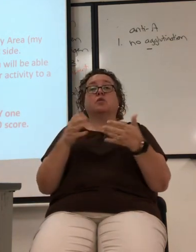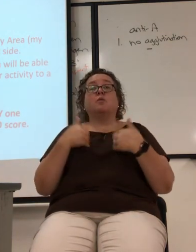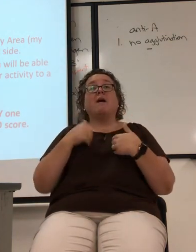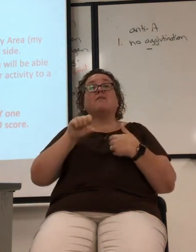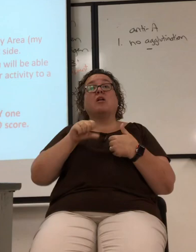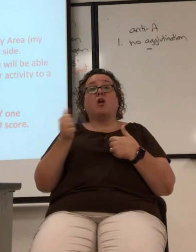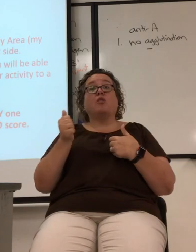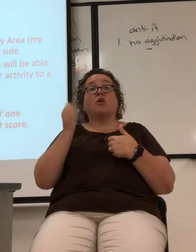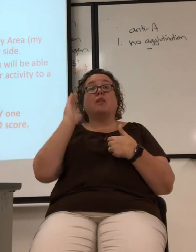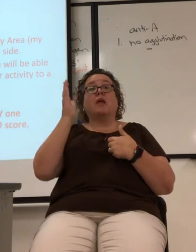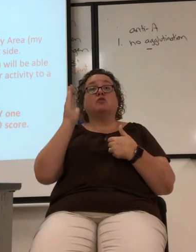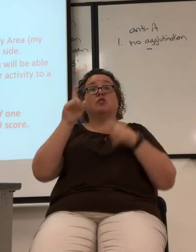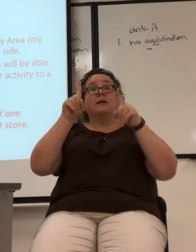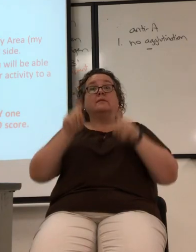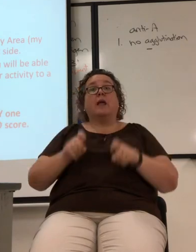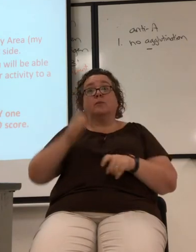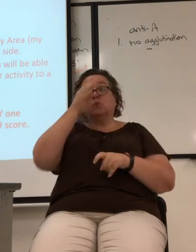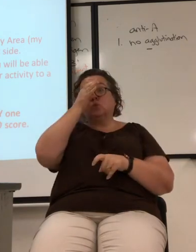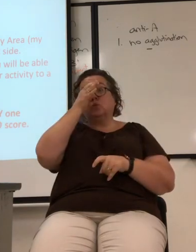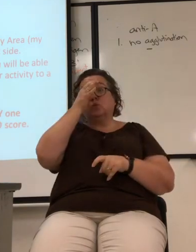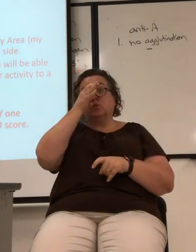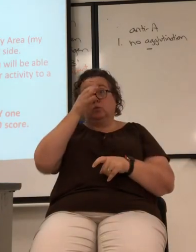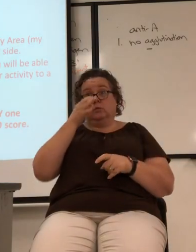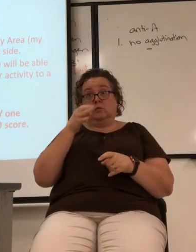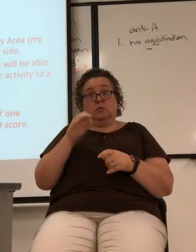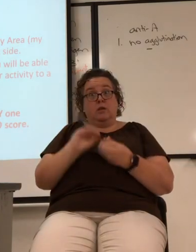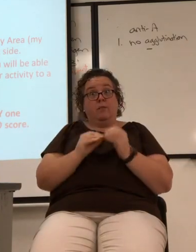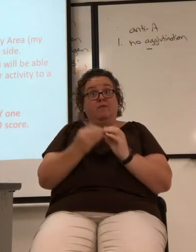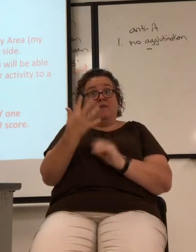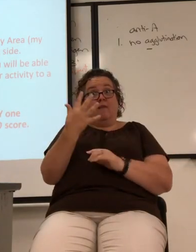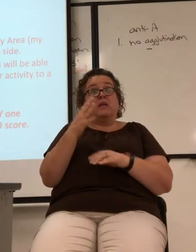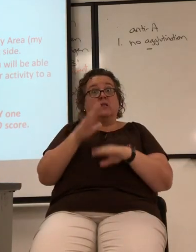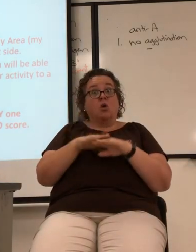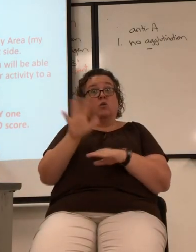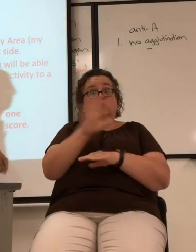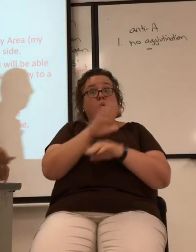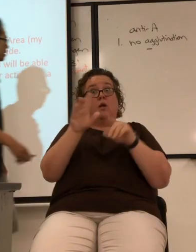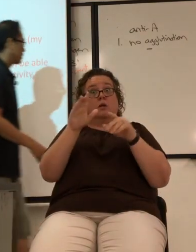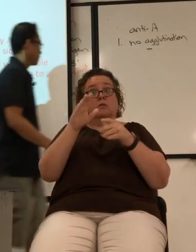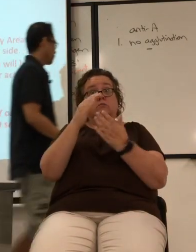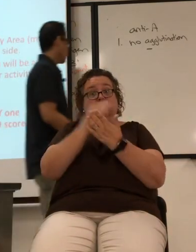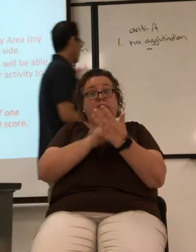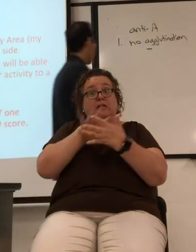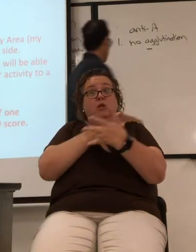exam coming right up on top of you. 5. And it's on the schedule for Friday.